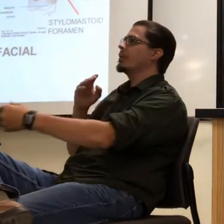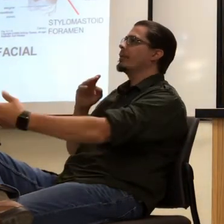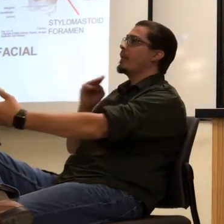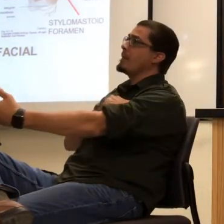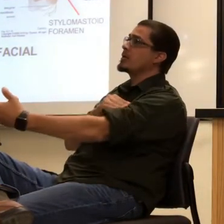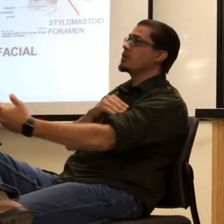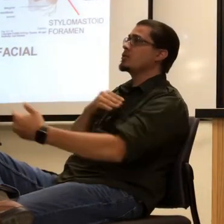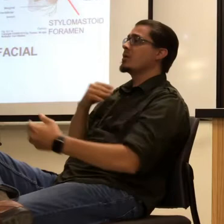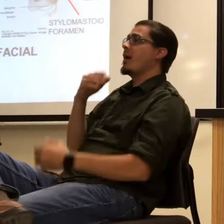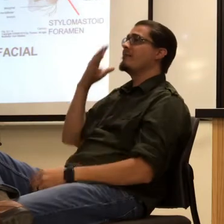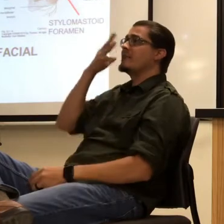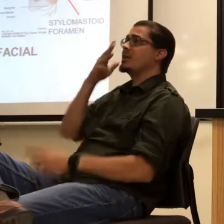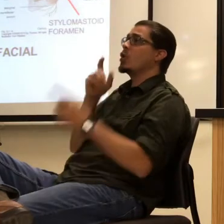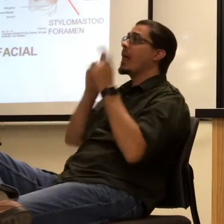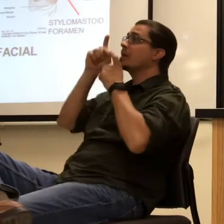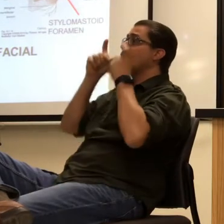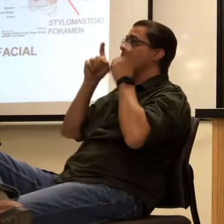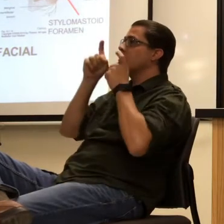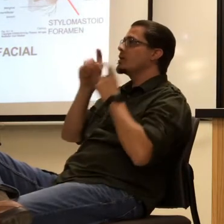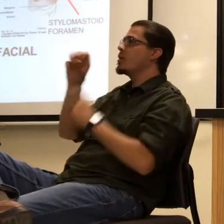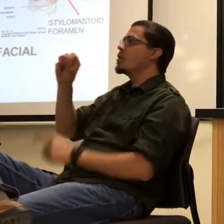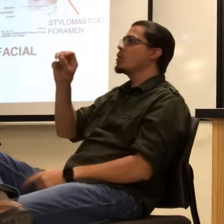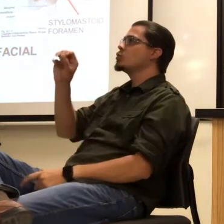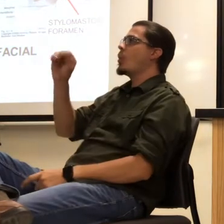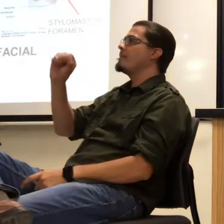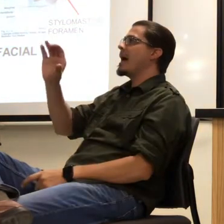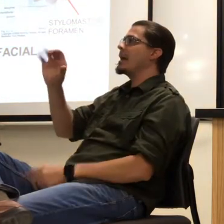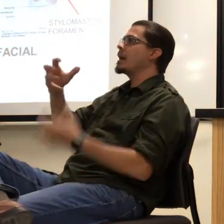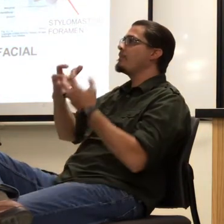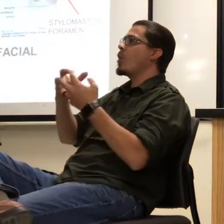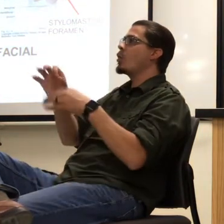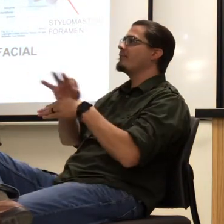expression. It's a somatic motor function.